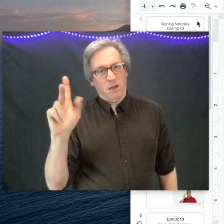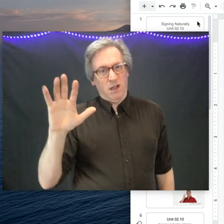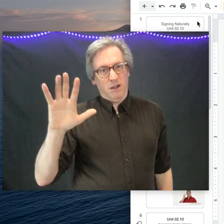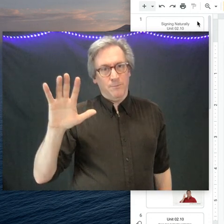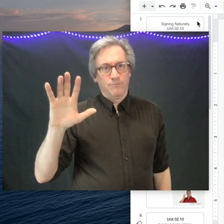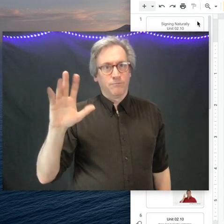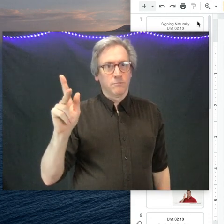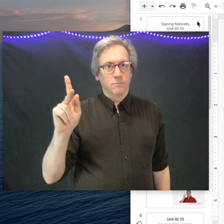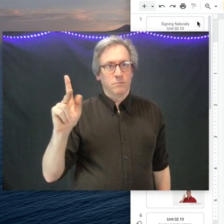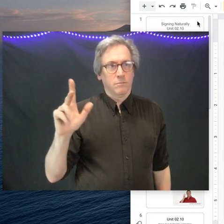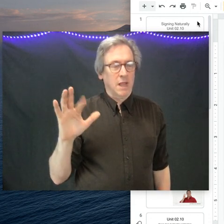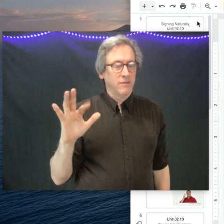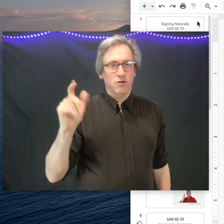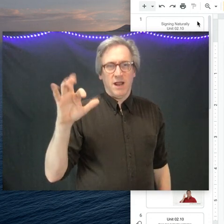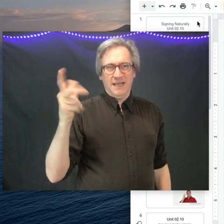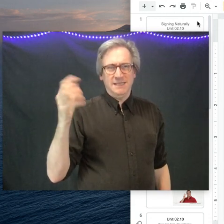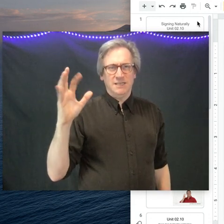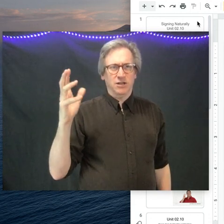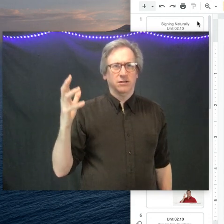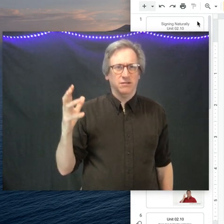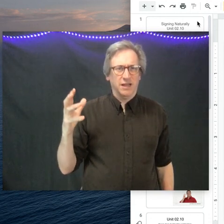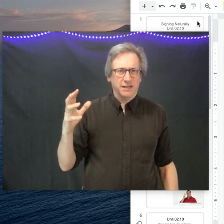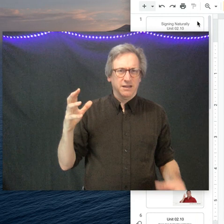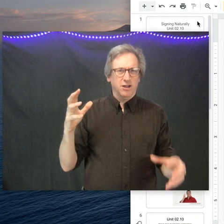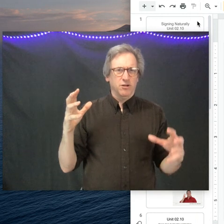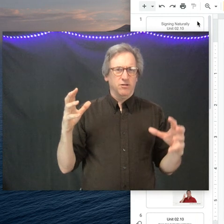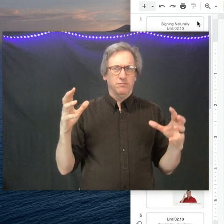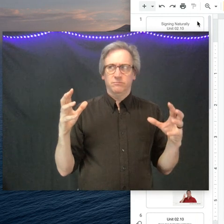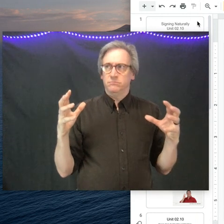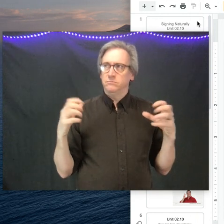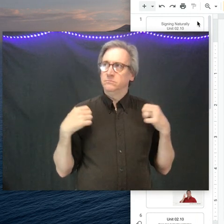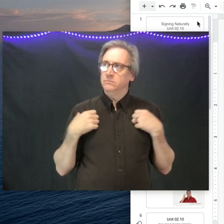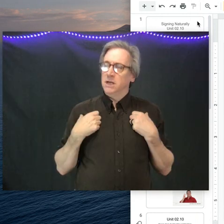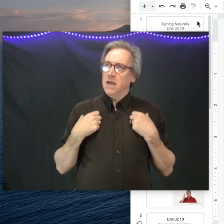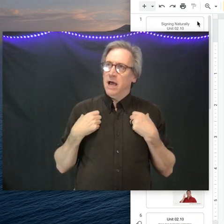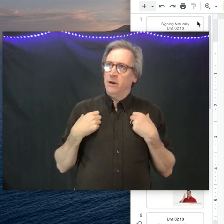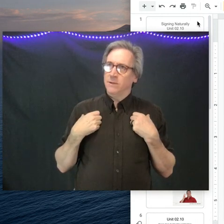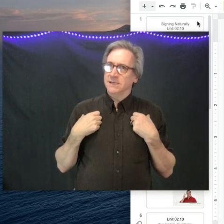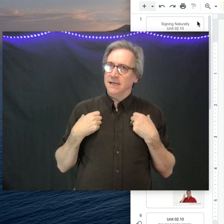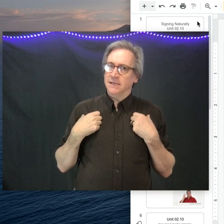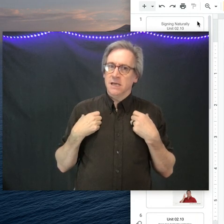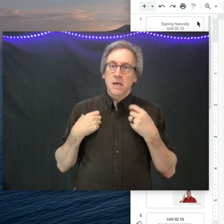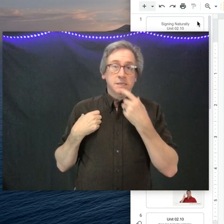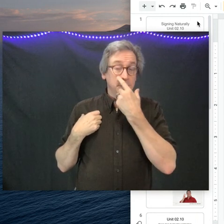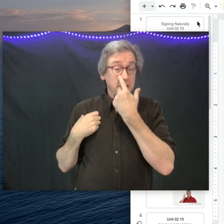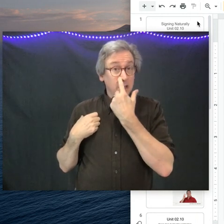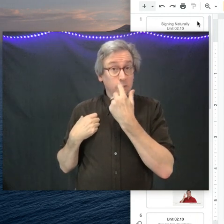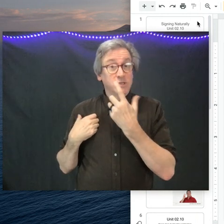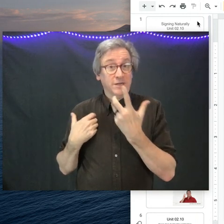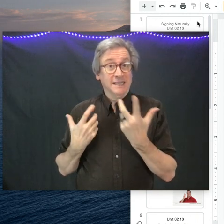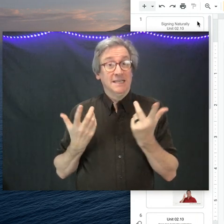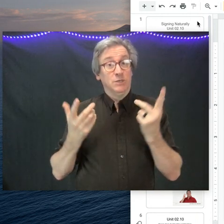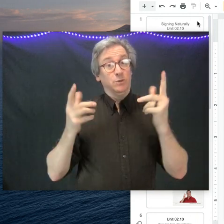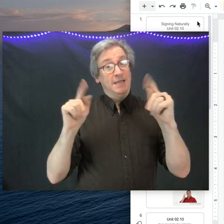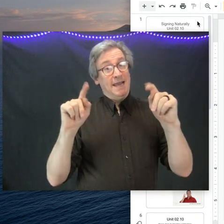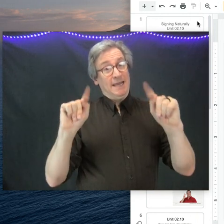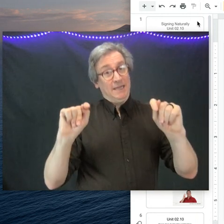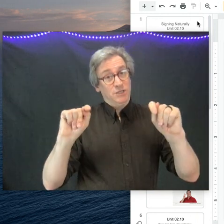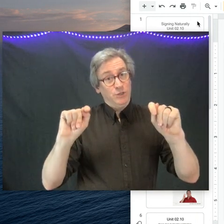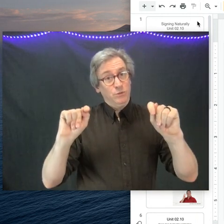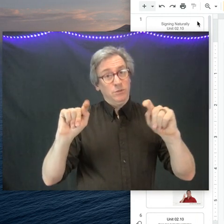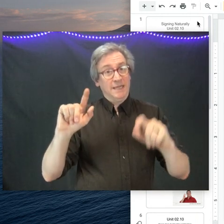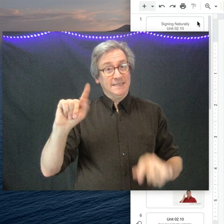are, they're not easy to like, I don't want to say this. Some of the other ones are easy to